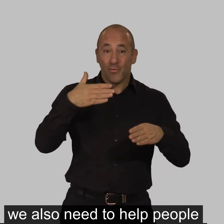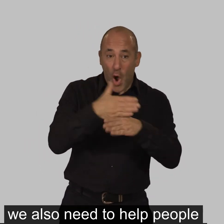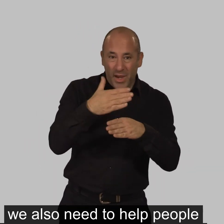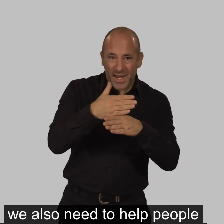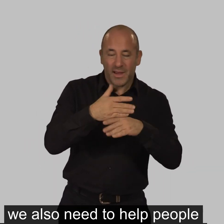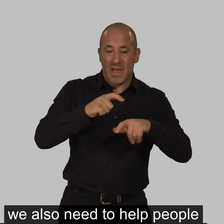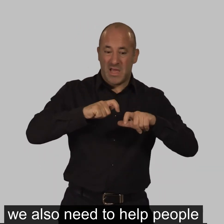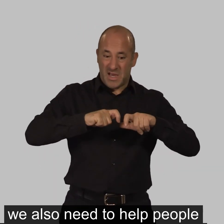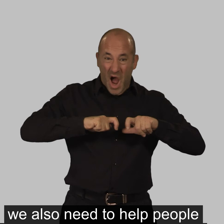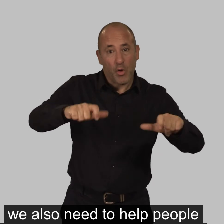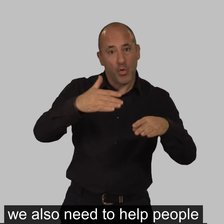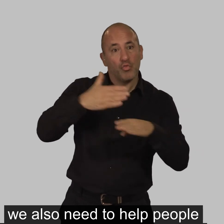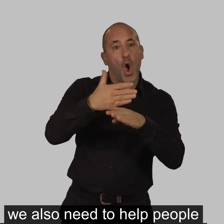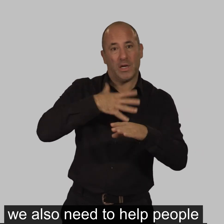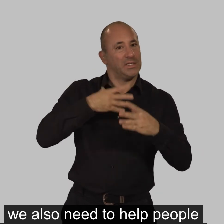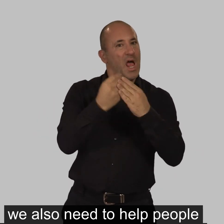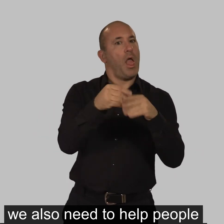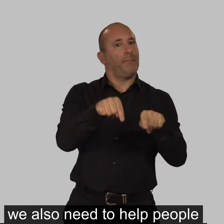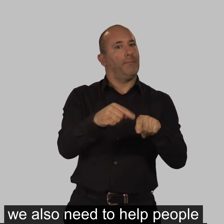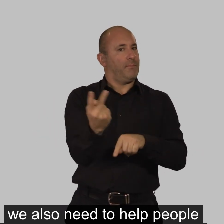work stay in work.